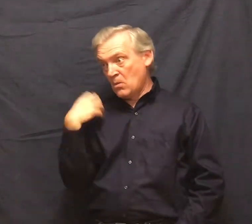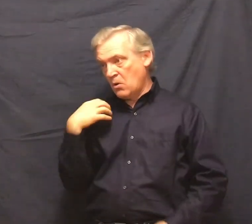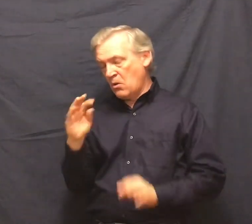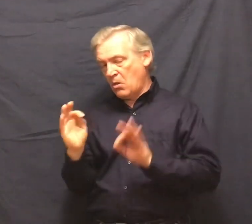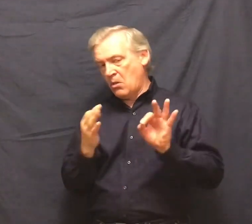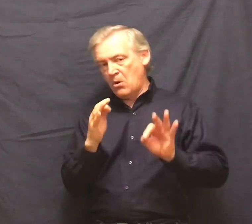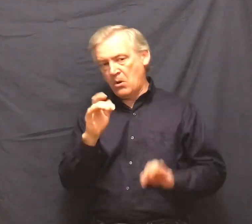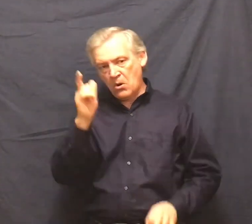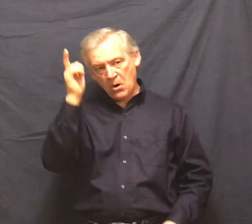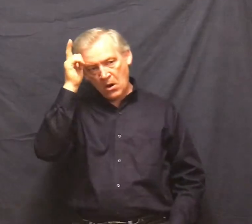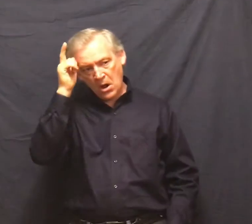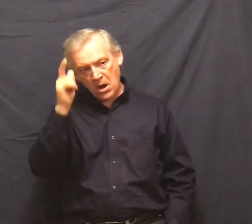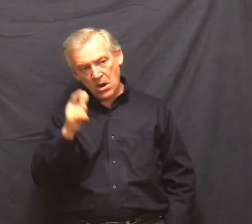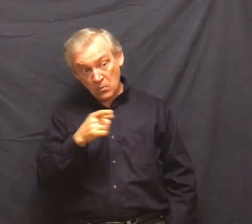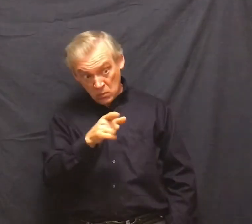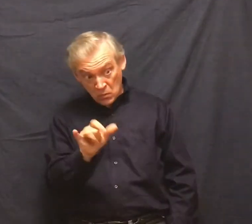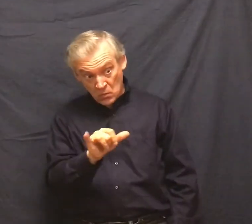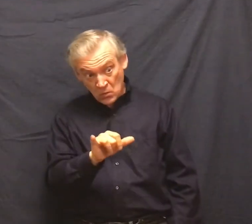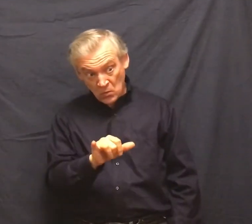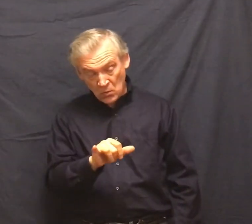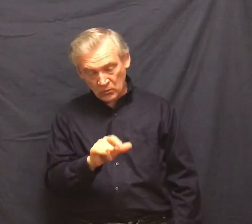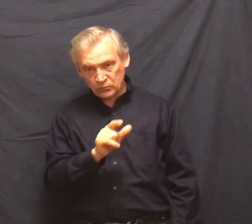"Yeah, him too," said George.